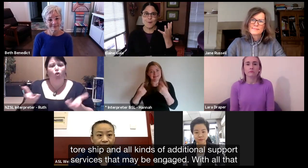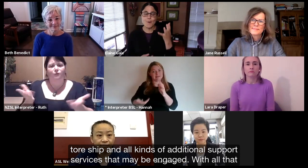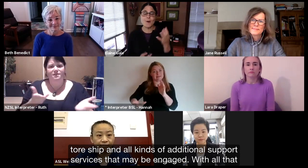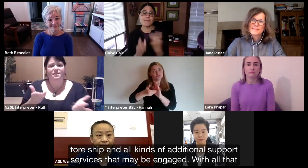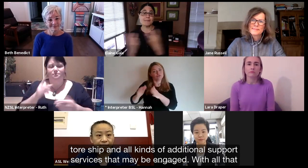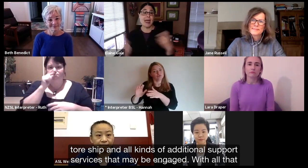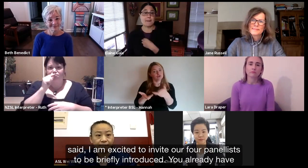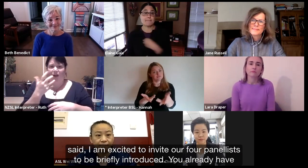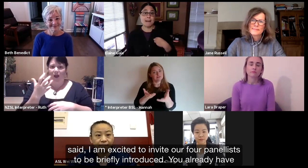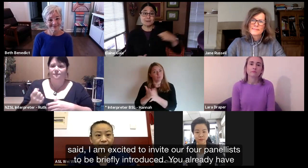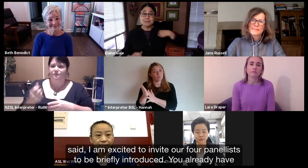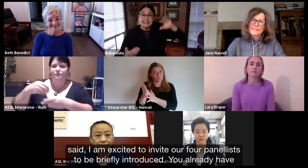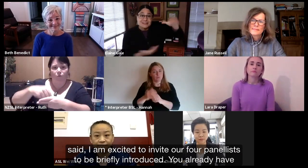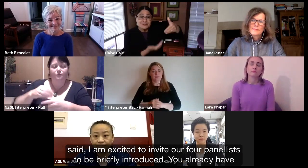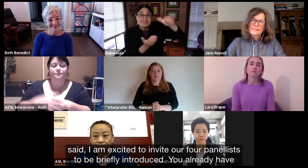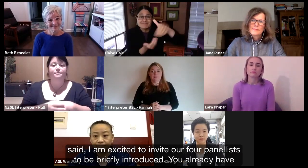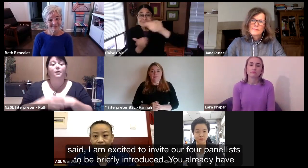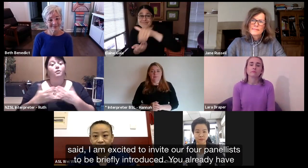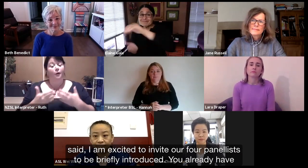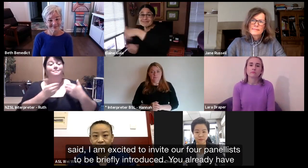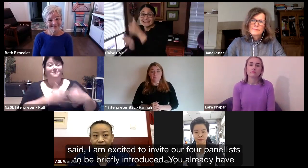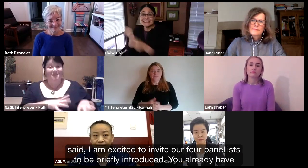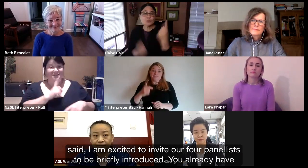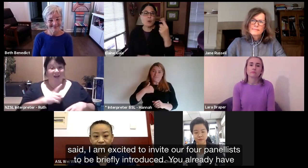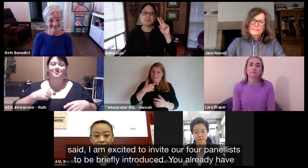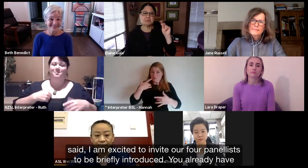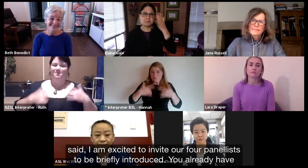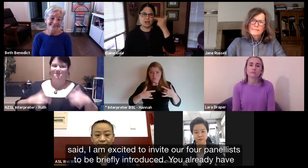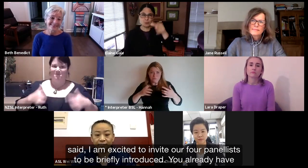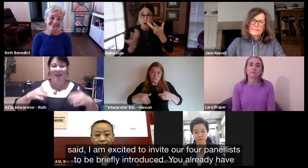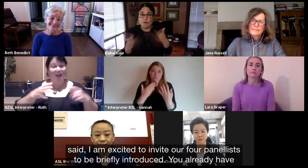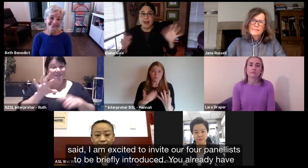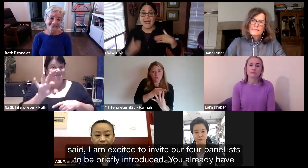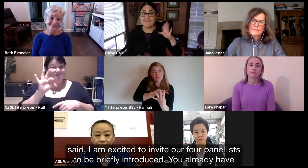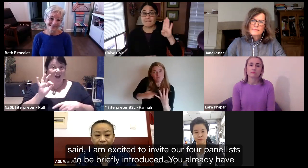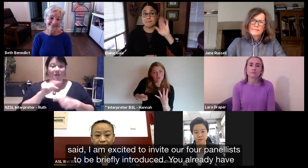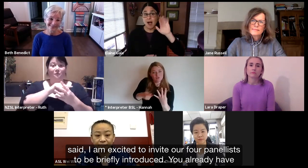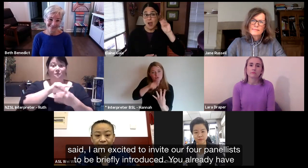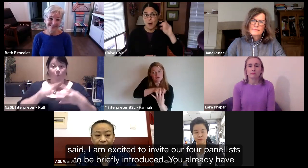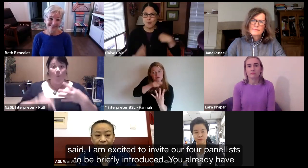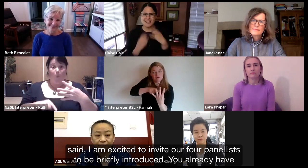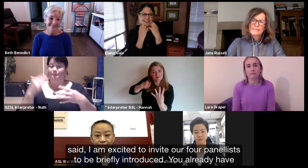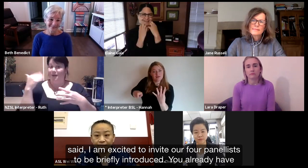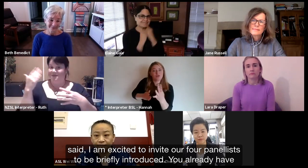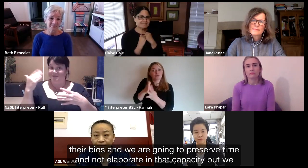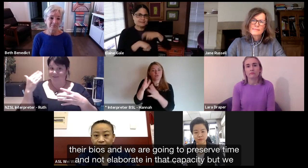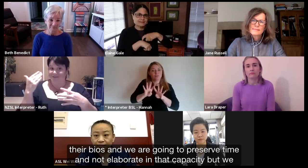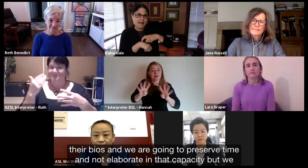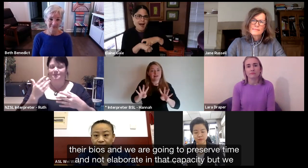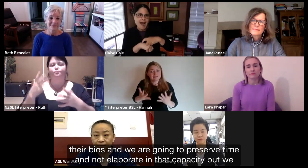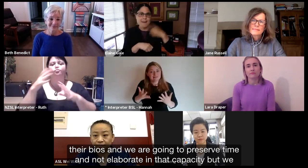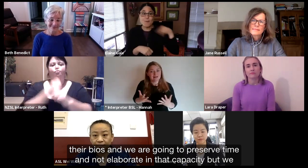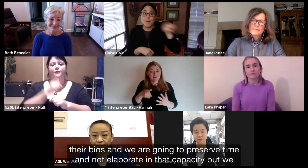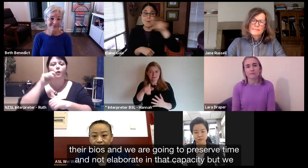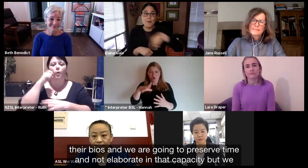With all of that said, I'm excited to invite our four panelists to be briefly introduced. You've already got their bios.